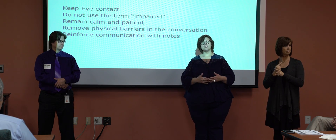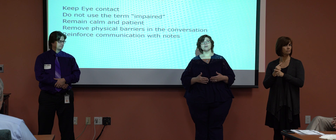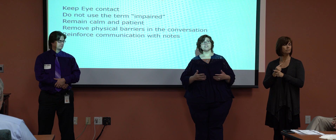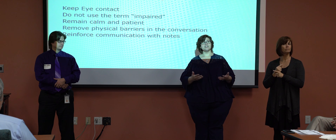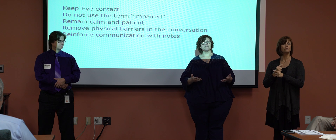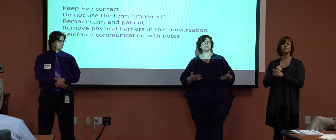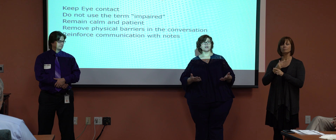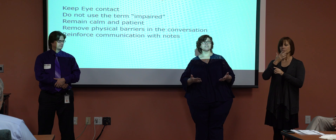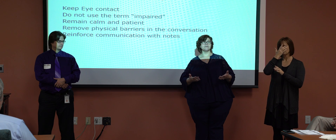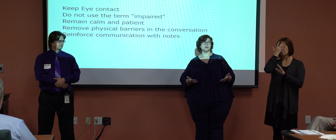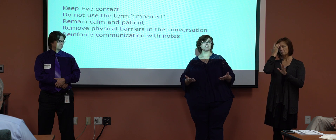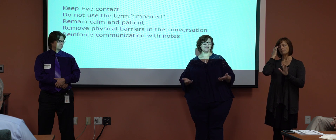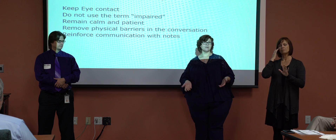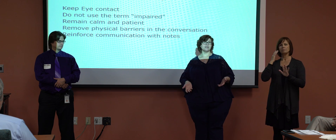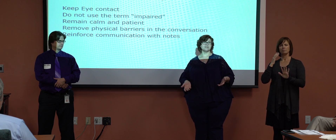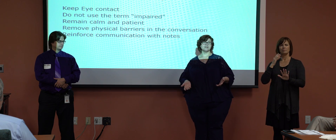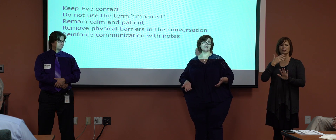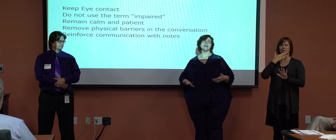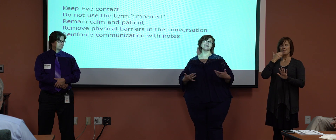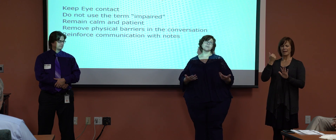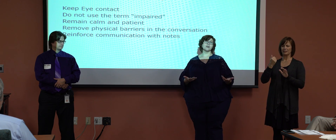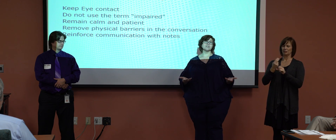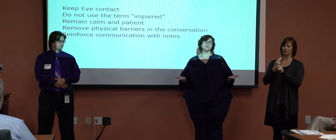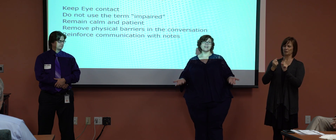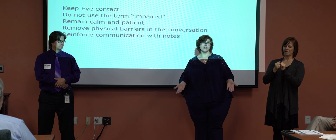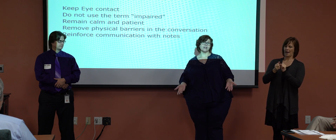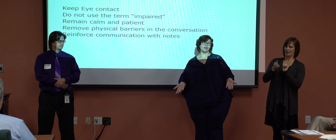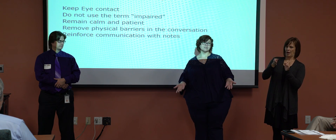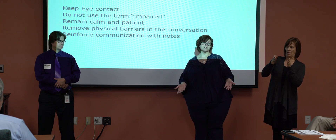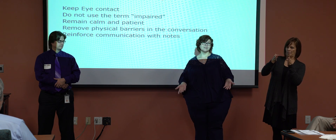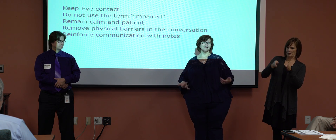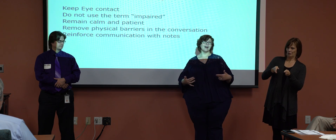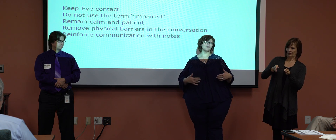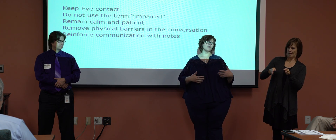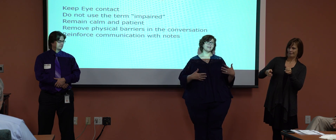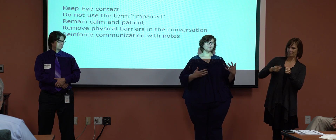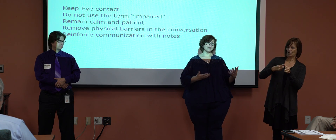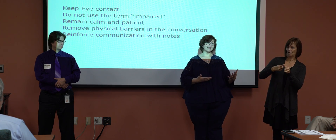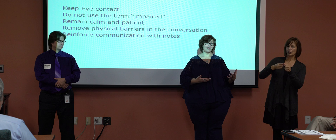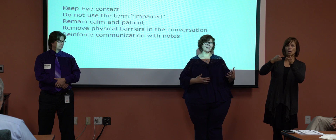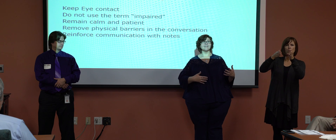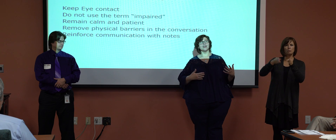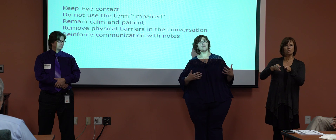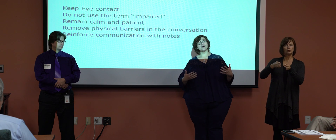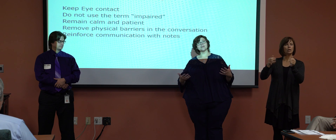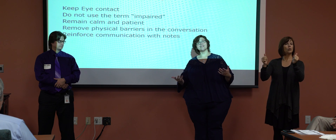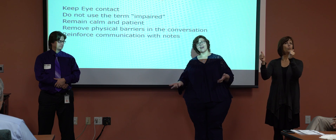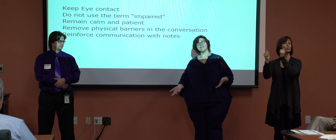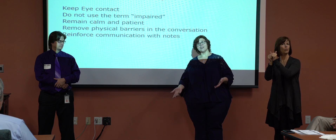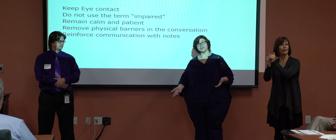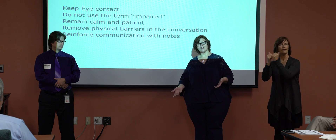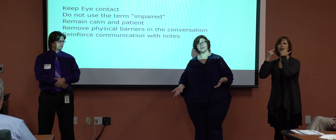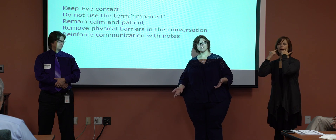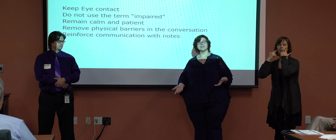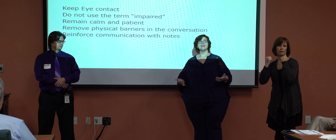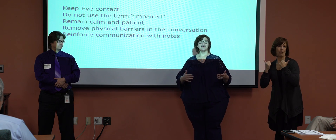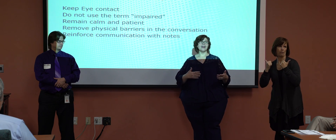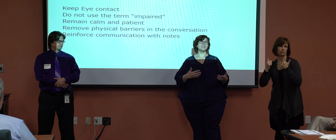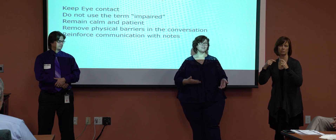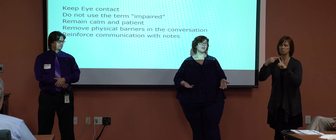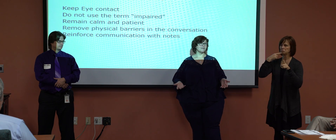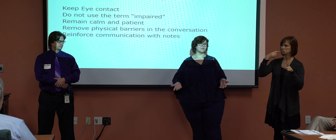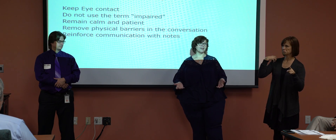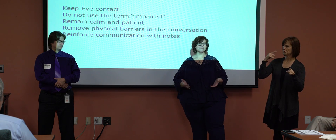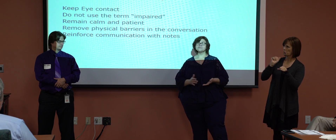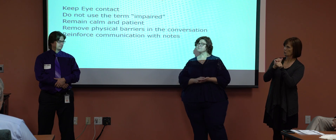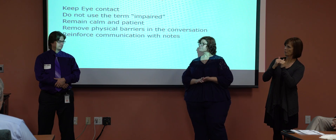of the time you want to shoot for person first language, and it's a person with hearing loss. I'm working with a client who happens to have hearing loss,